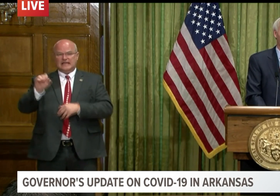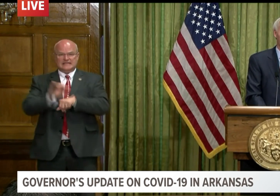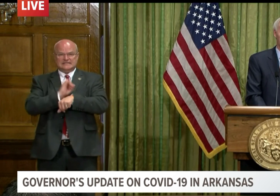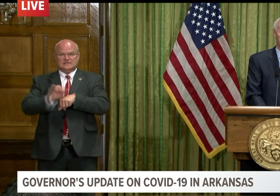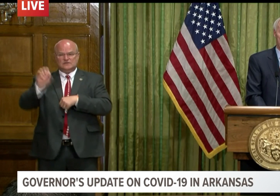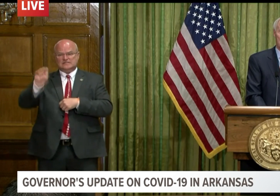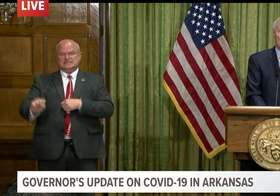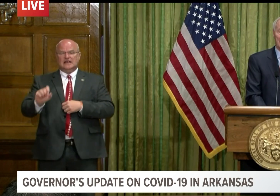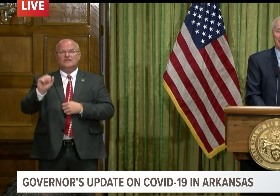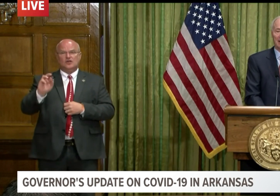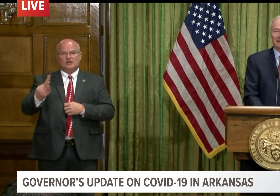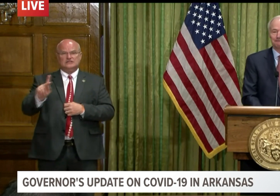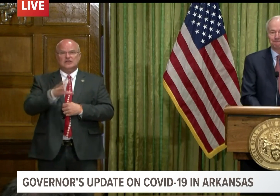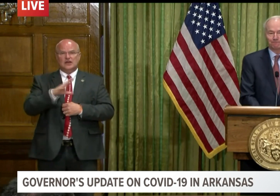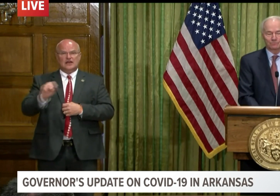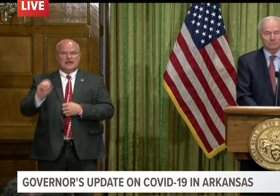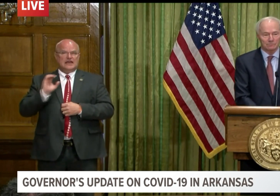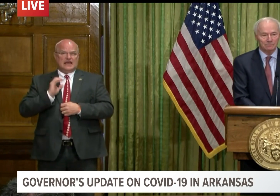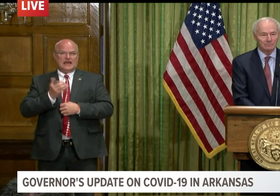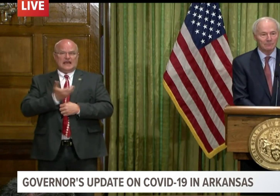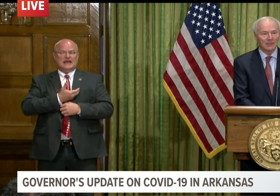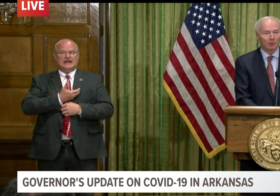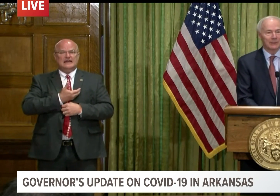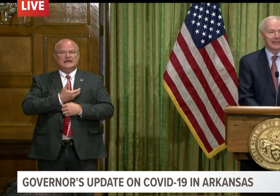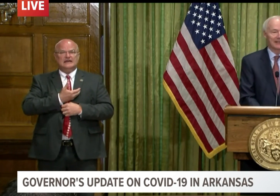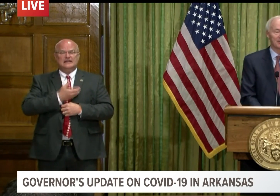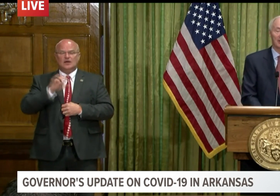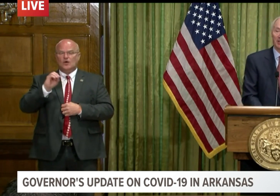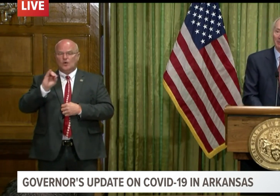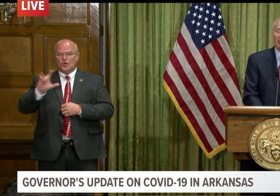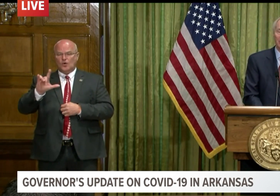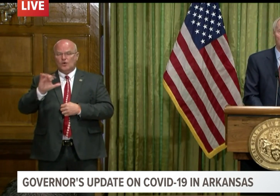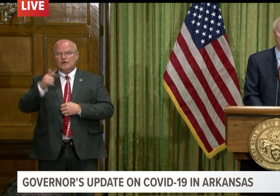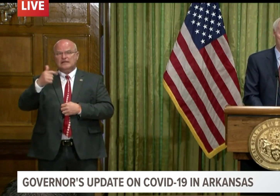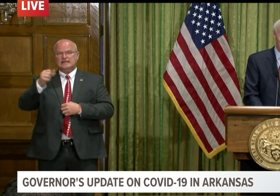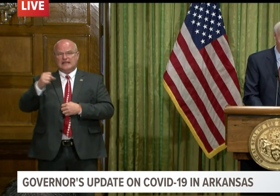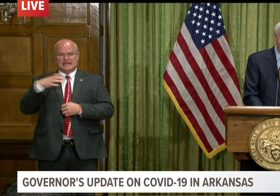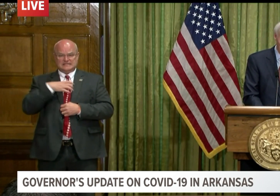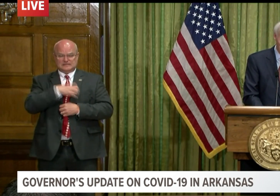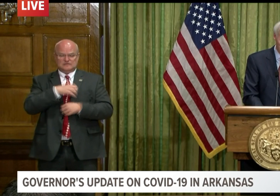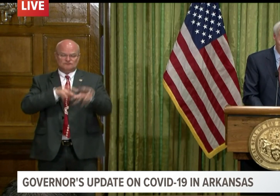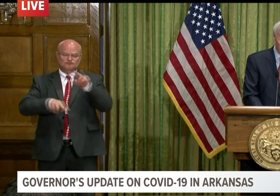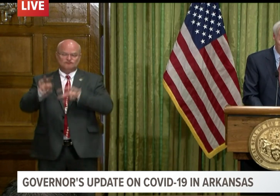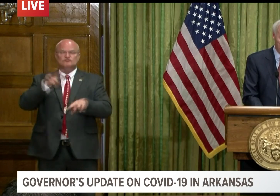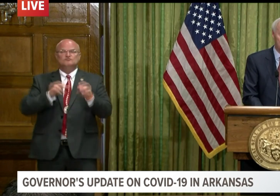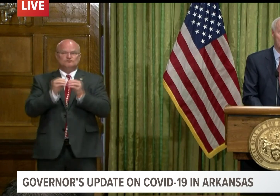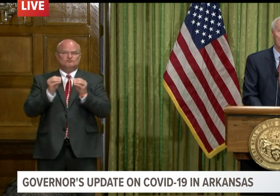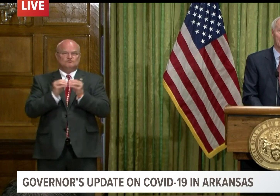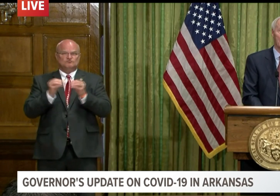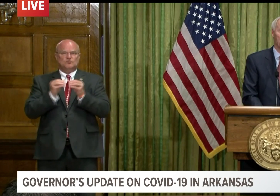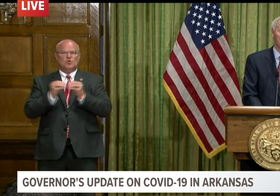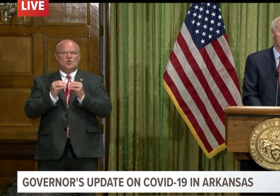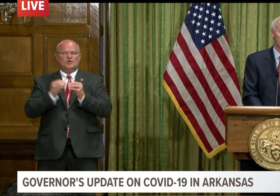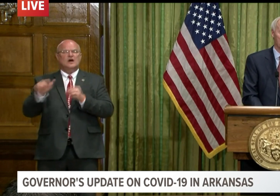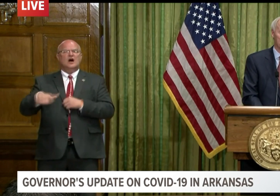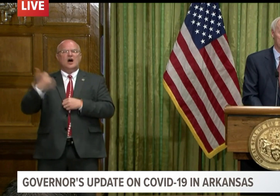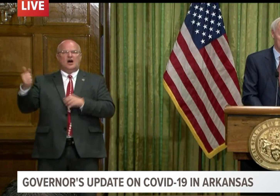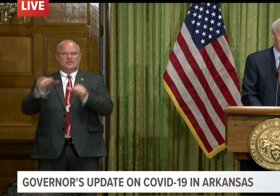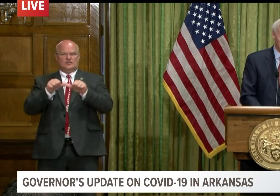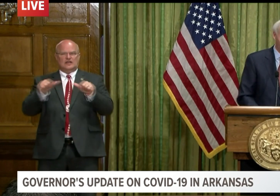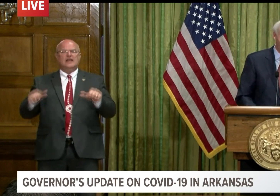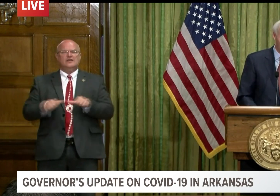South Arkansas, and our Oil and Gas Commission will be looking at this further as to any other areas